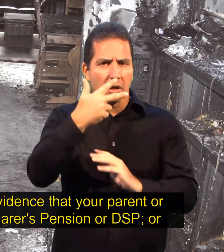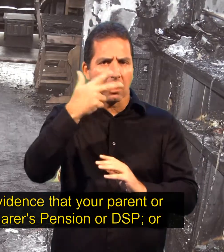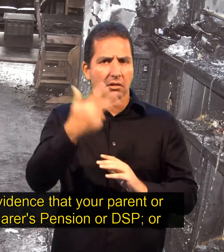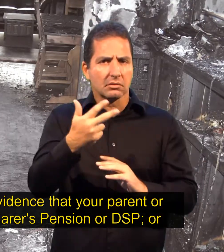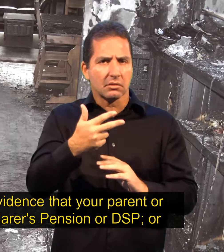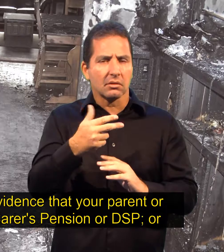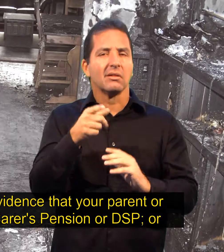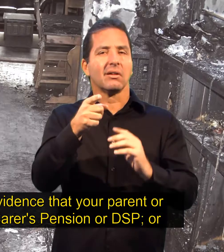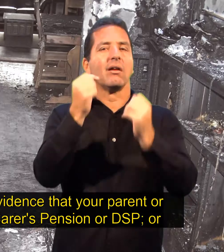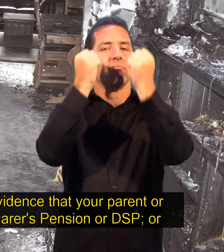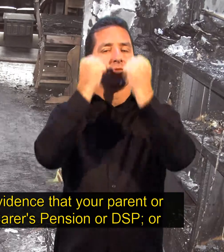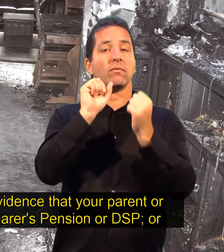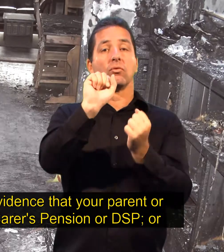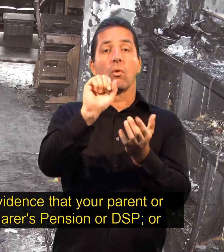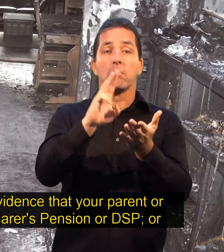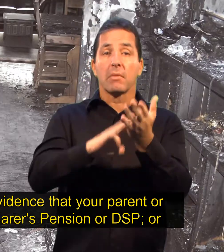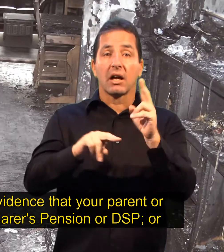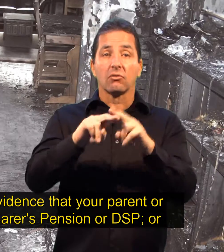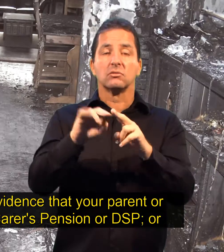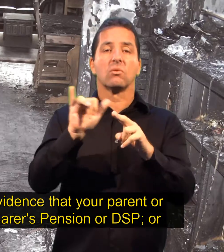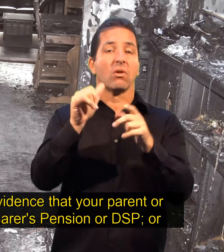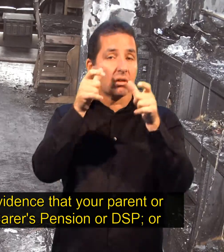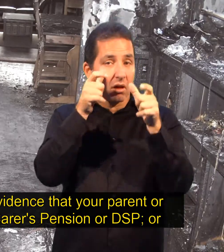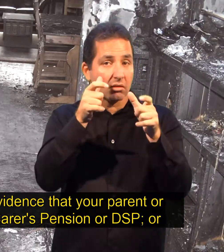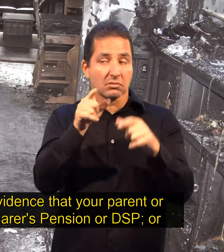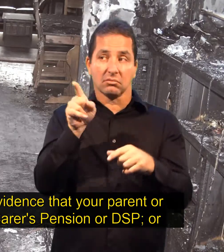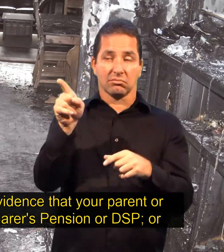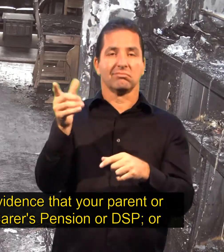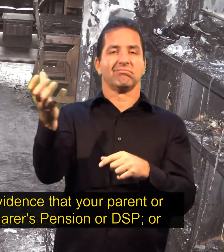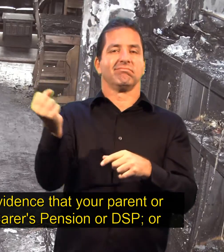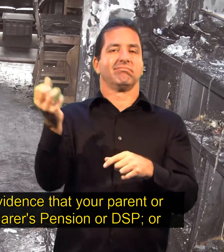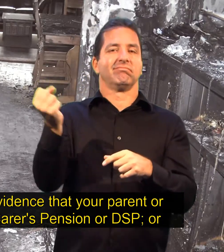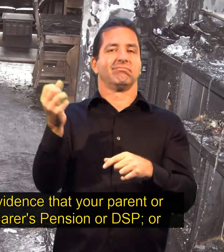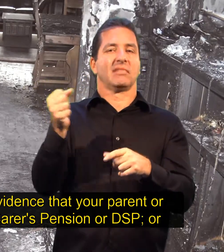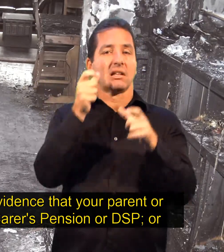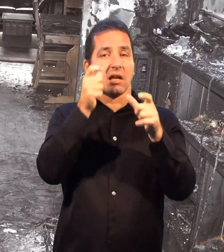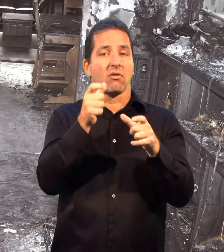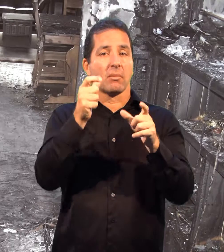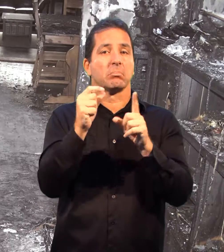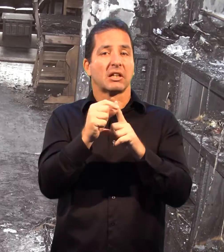18, evidence that your parent or guardian receives a carer's pension or DSP,